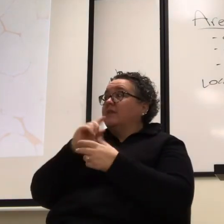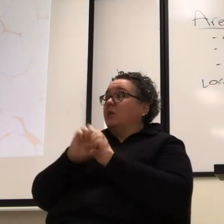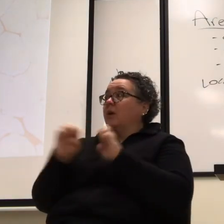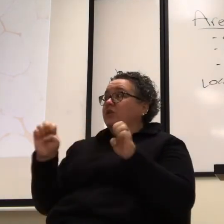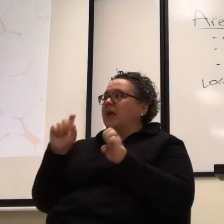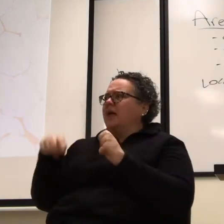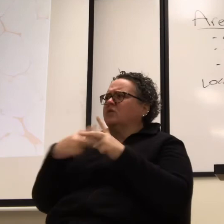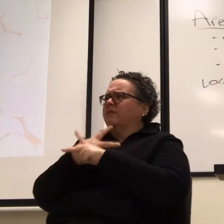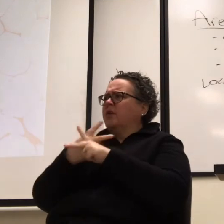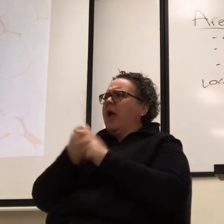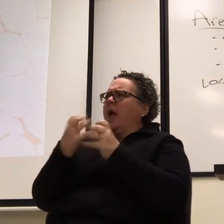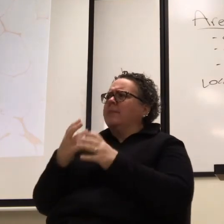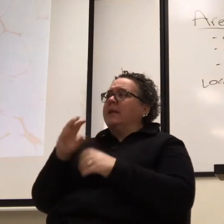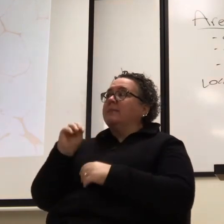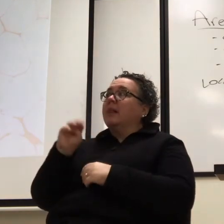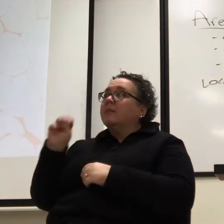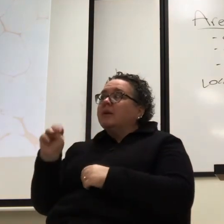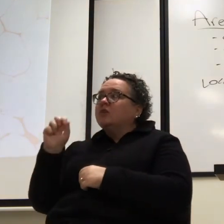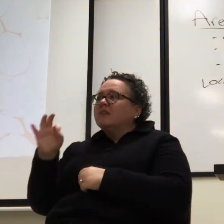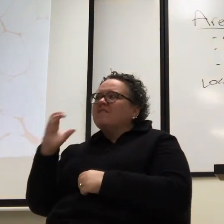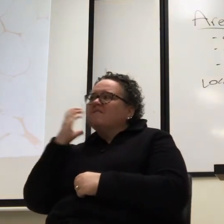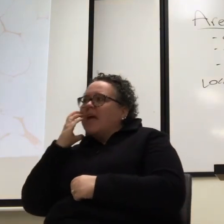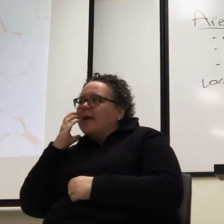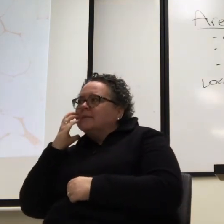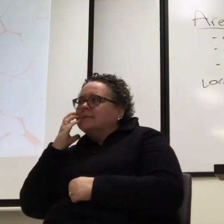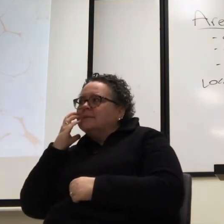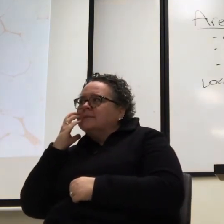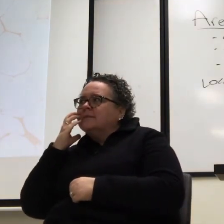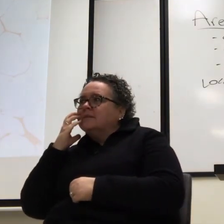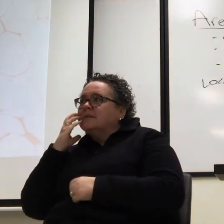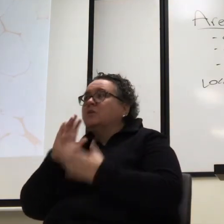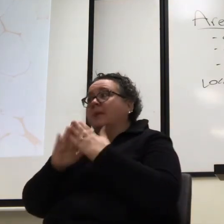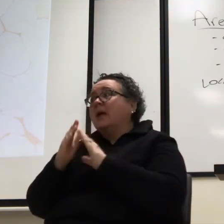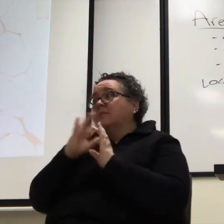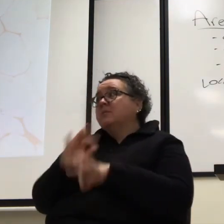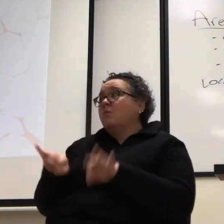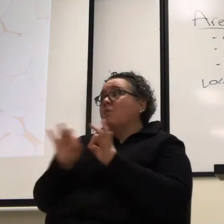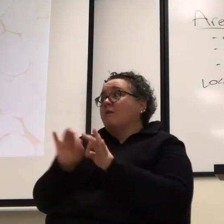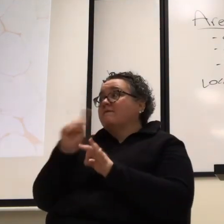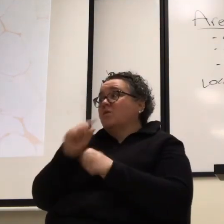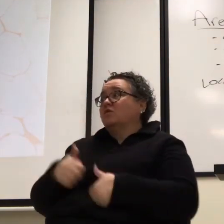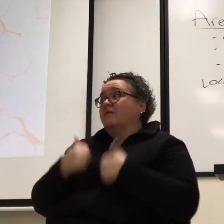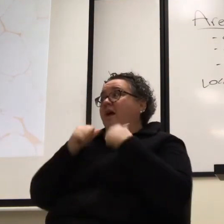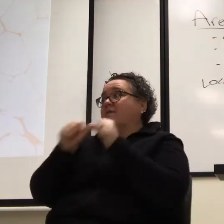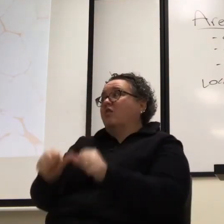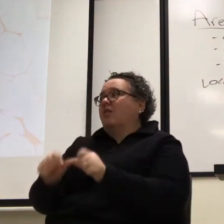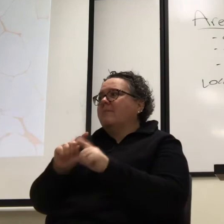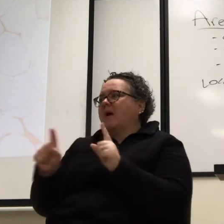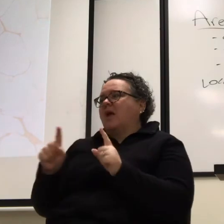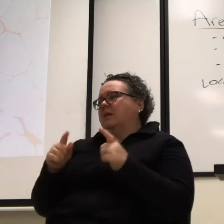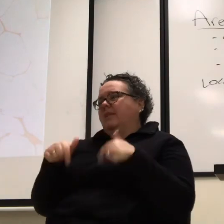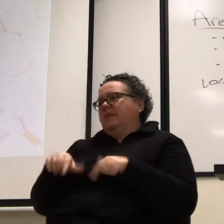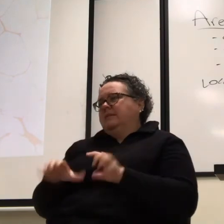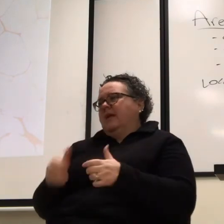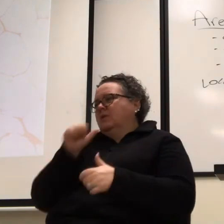many millimeters of fat were there. So it does become important in survival situations, but we don't need to worry about that here. Just